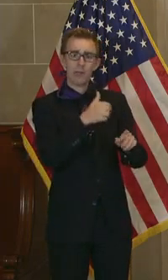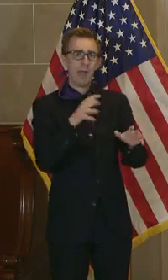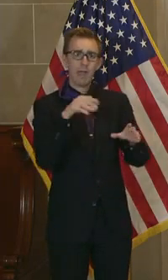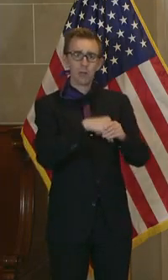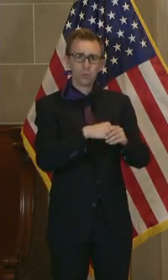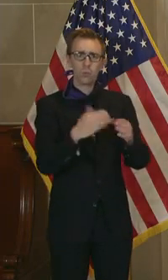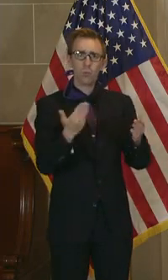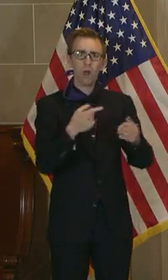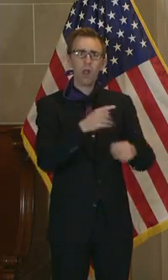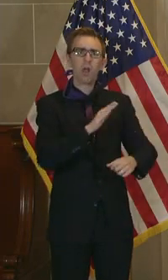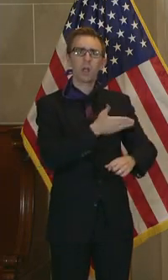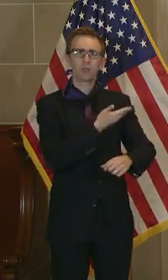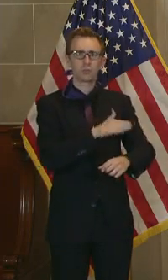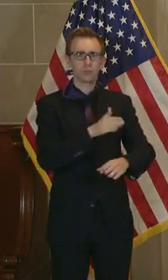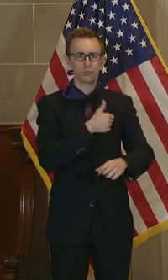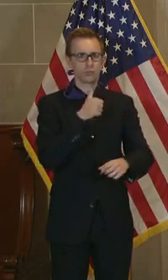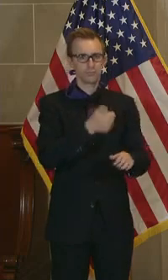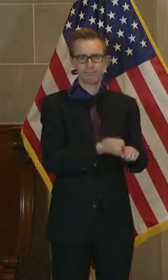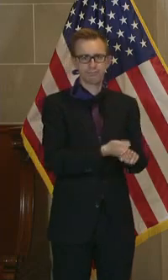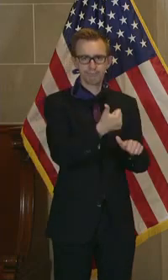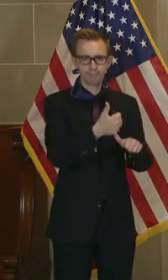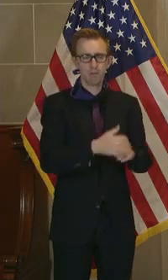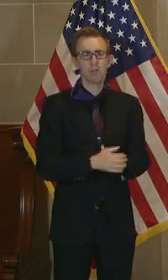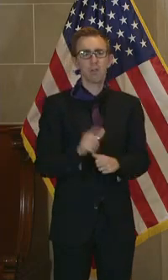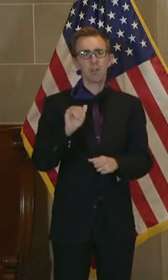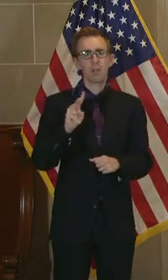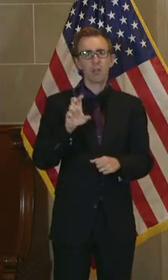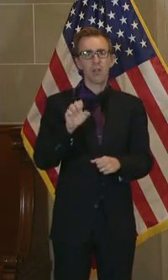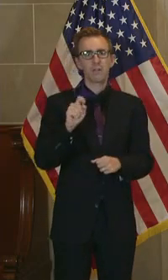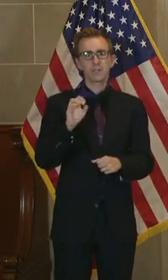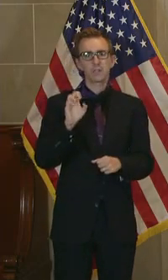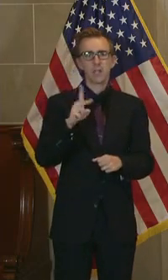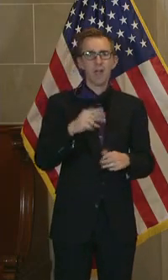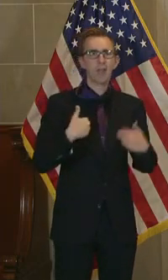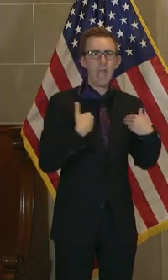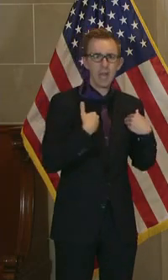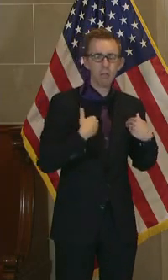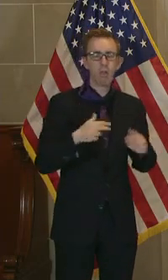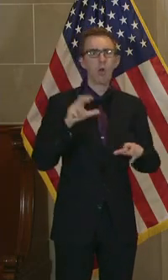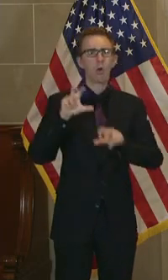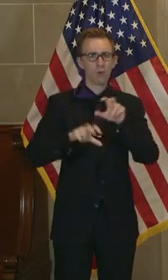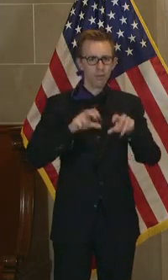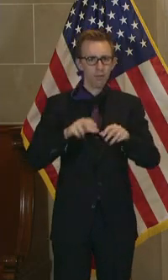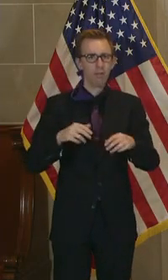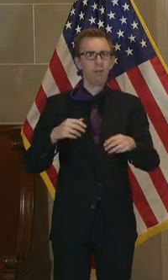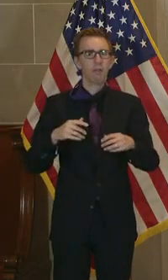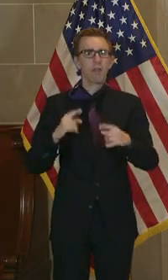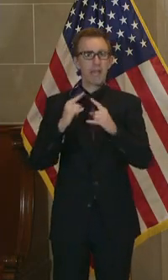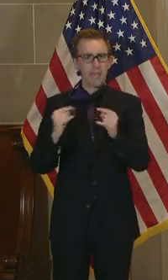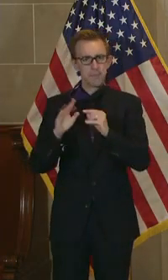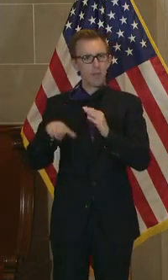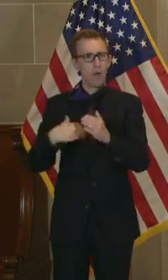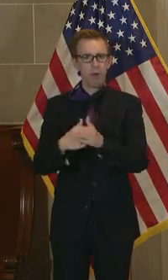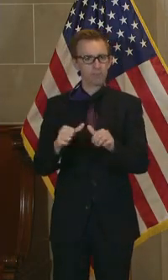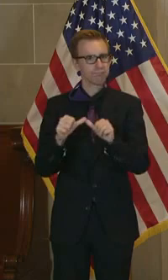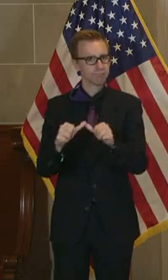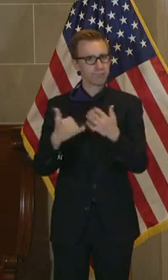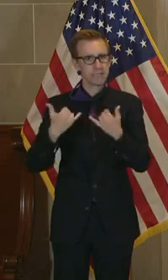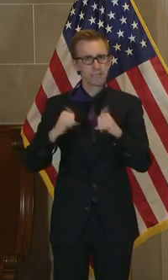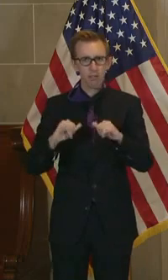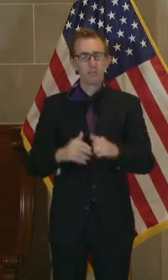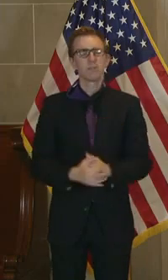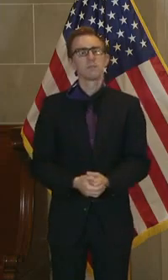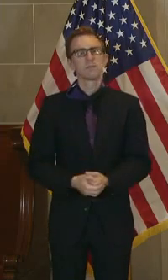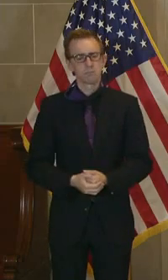will be our concert lineup. Our livestock shows, our carnival, our camping, they're all on for the 2020 State Fair. We